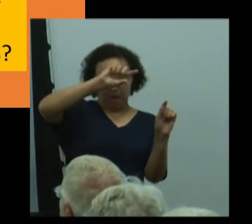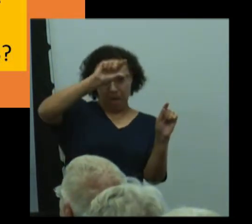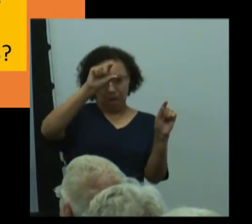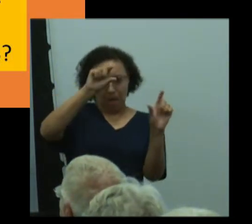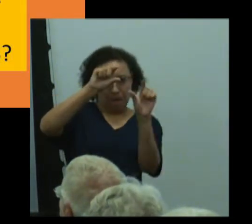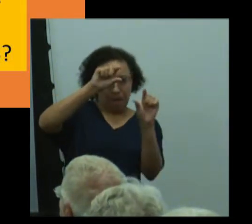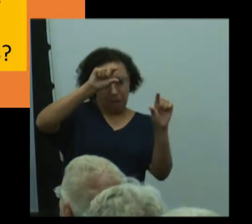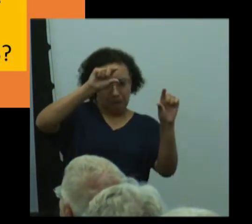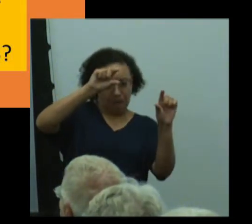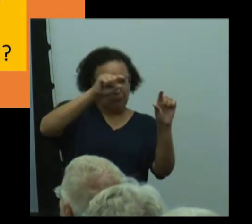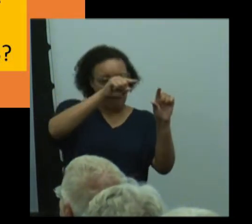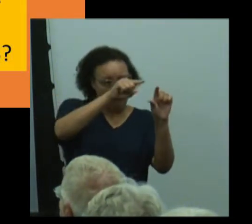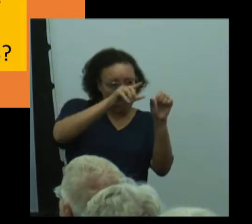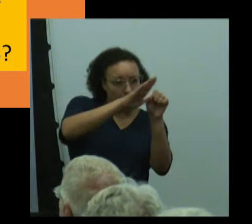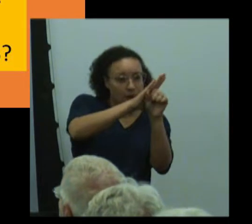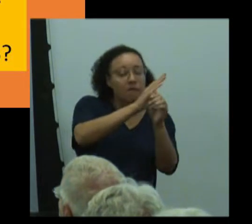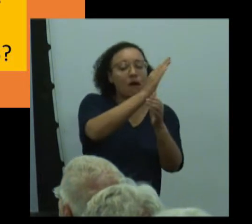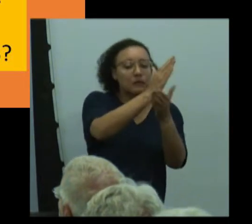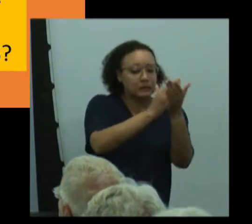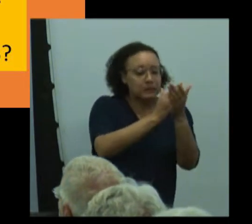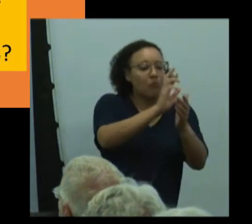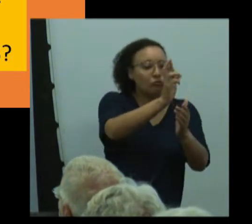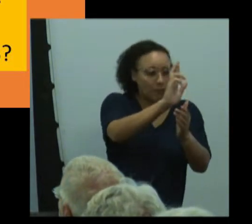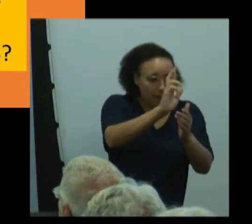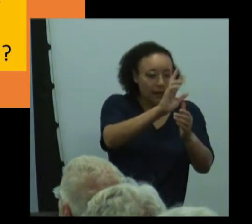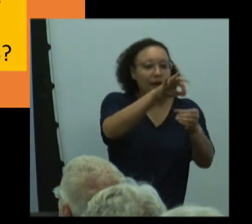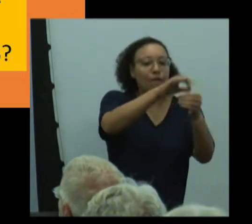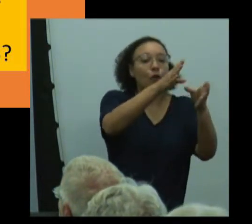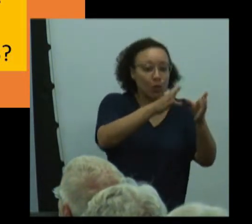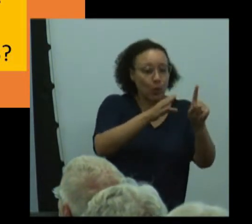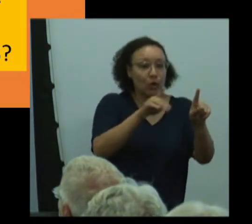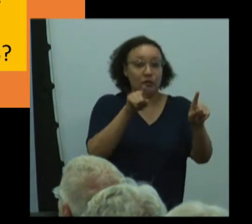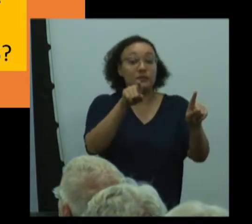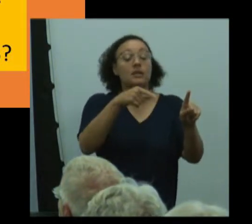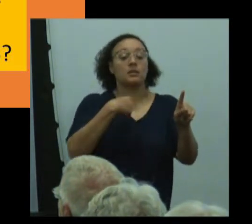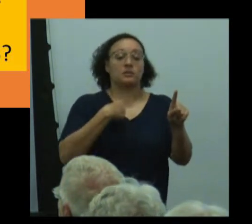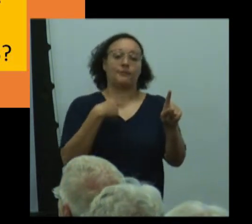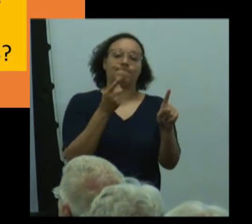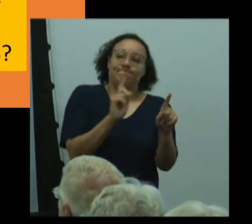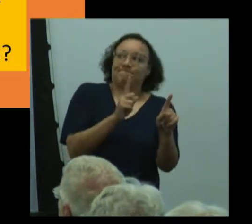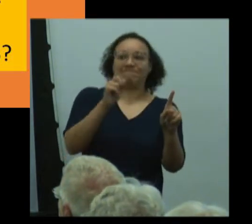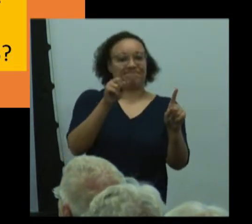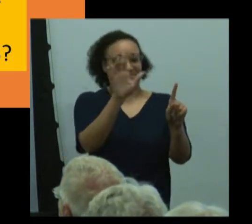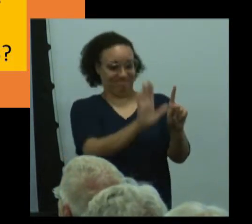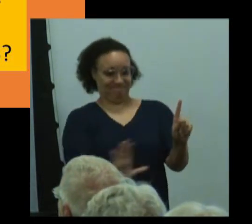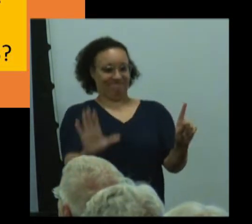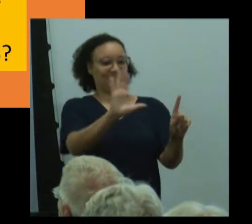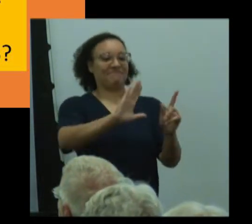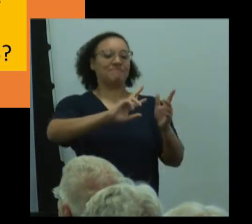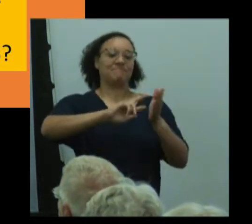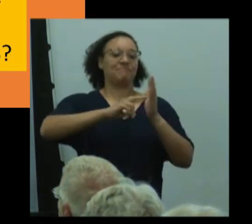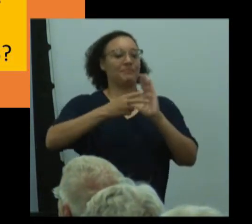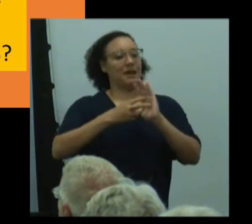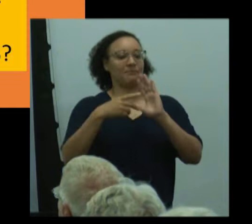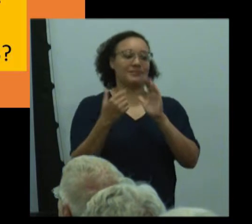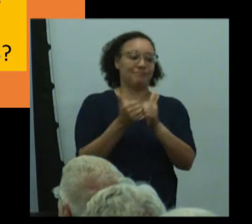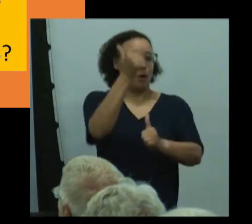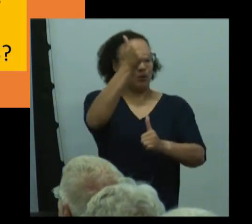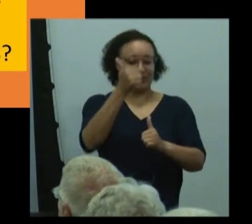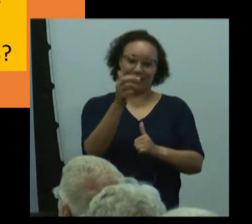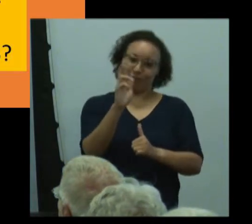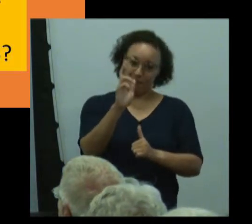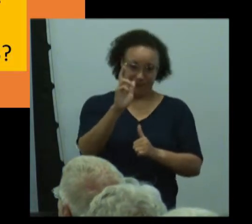County to pick up a few more Republican voters, and so that makes a Republican district. And the same thing for the other